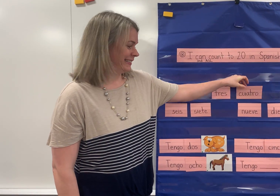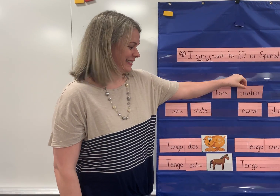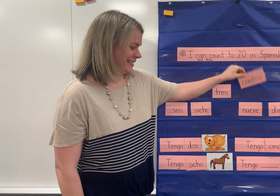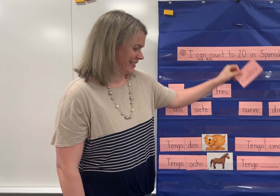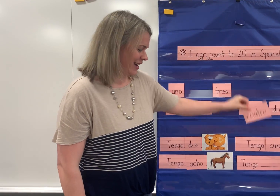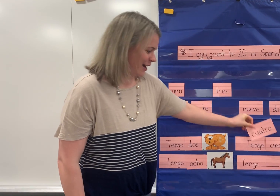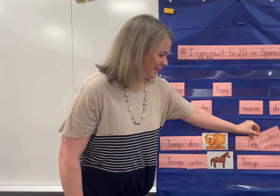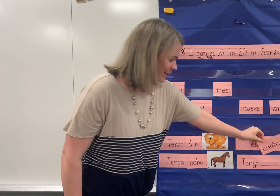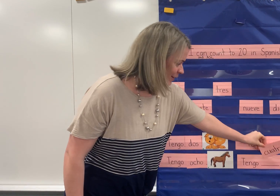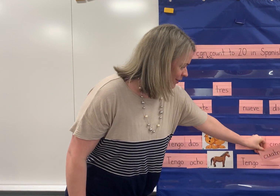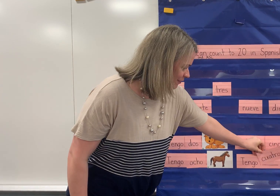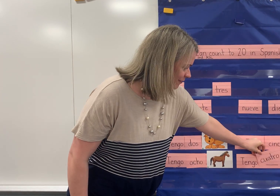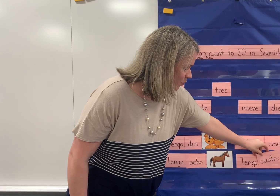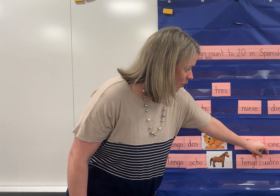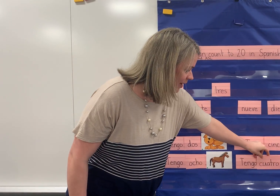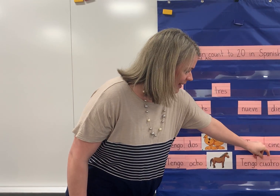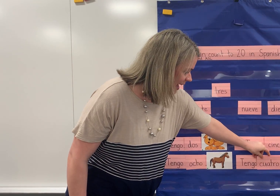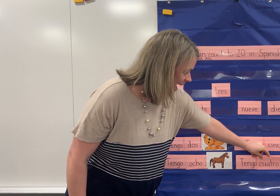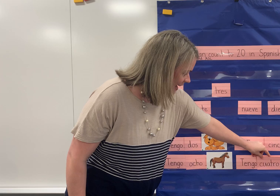Good job. 4 cats.